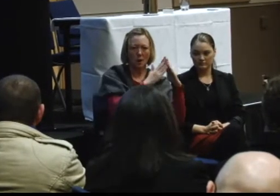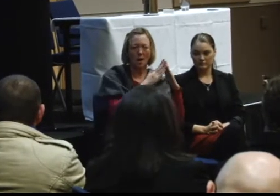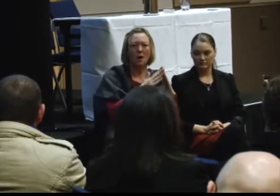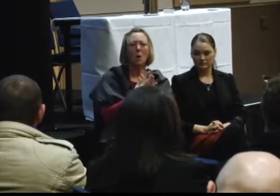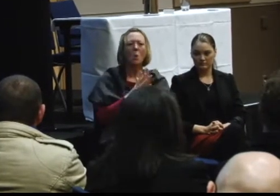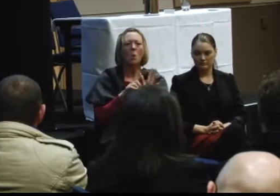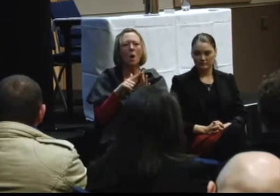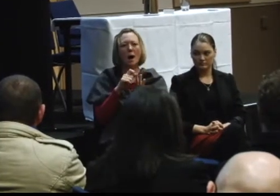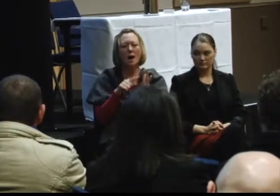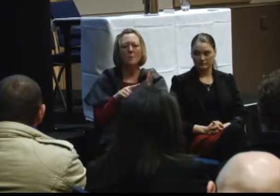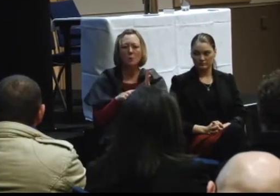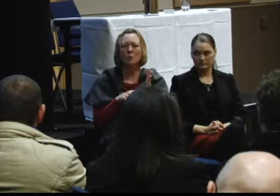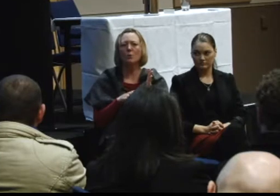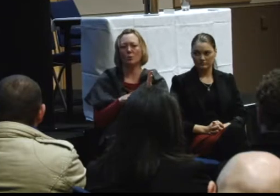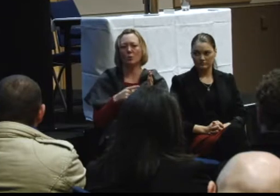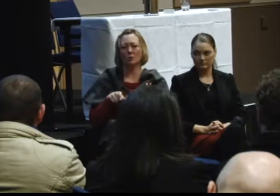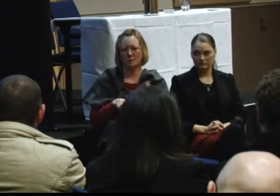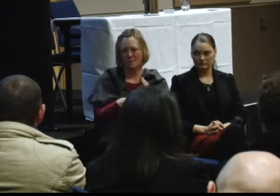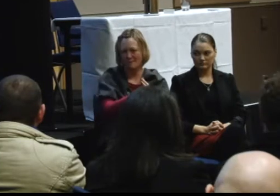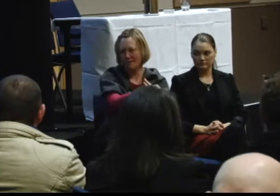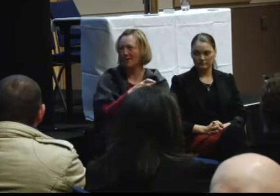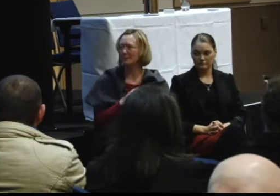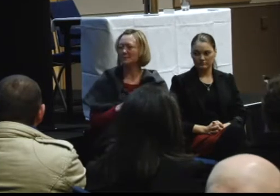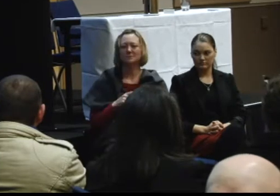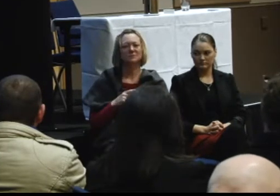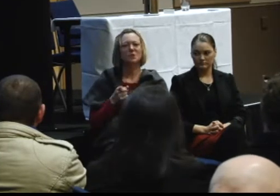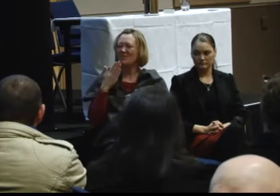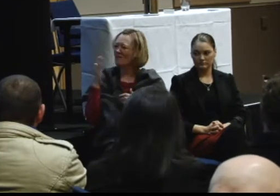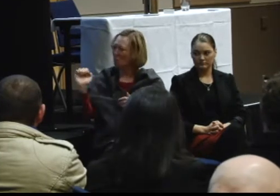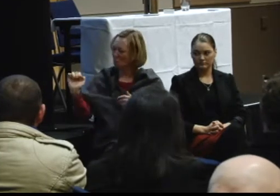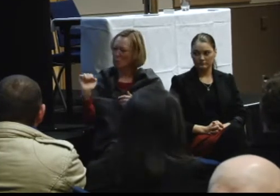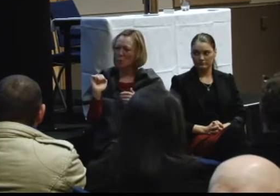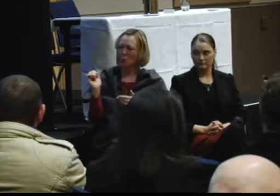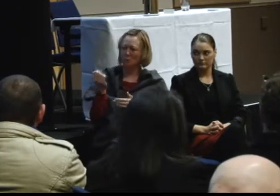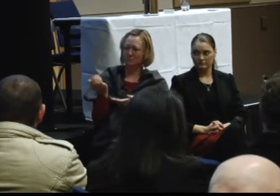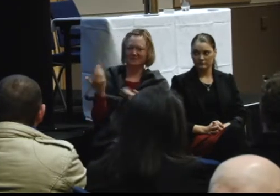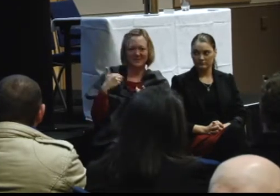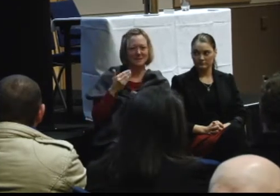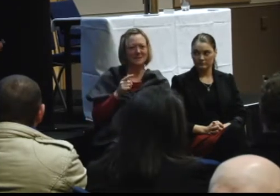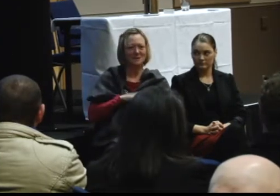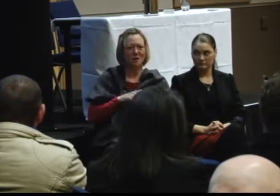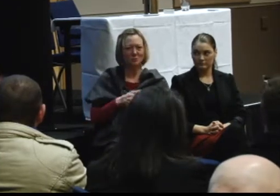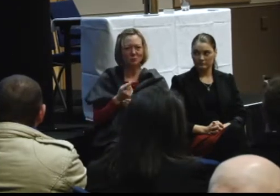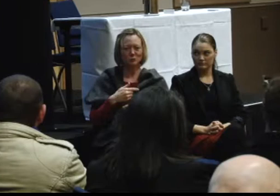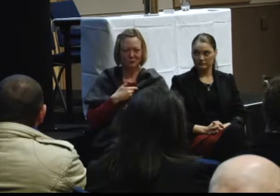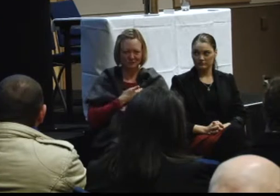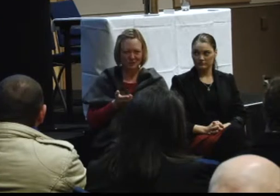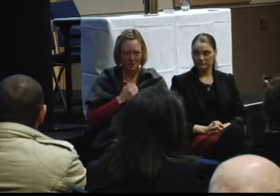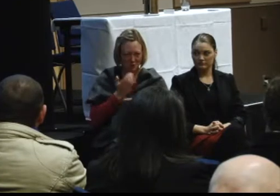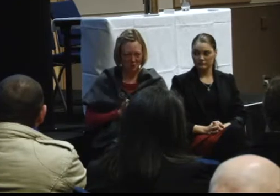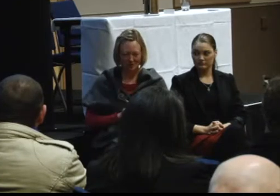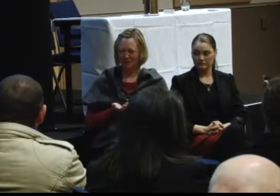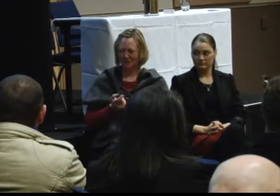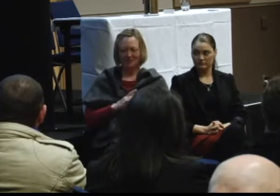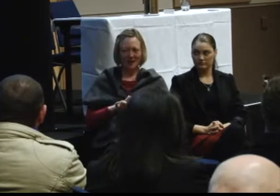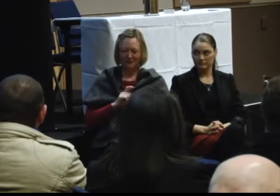ahau. Thank you, Dave, for the opportunity to share a story. You've already got me timed. Oh, my God, I've got to hurry. Quick background.